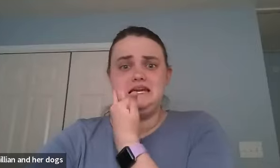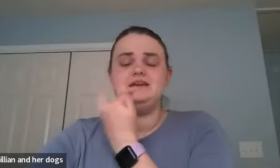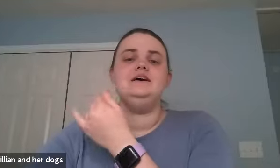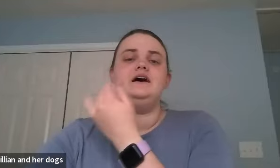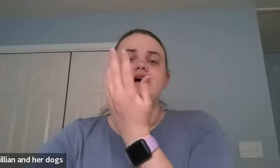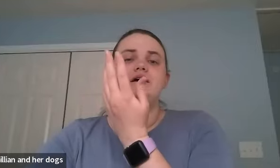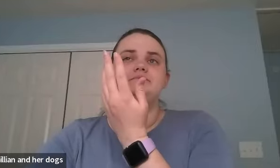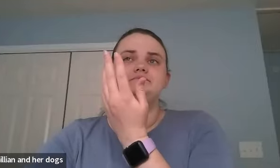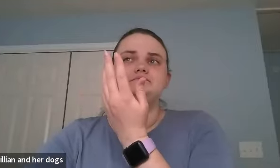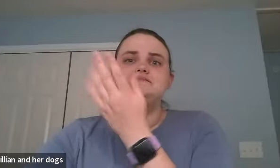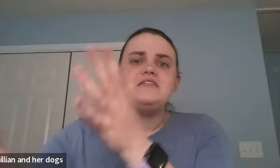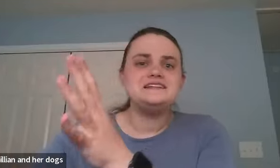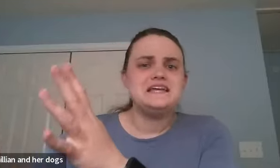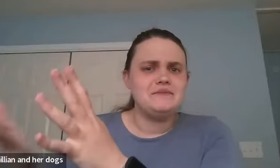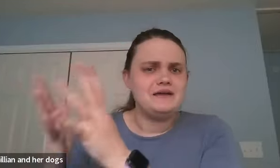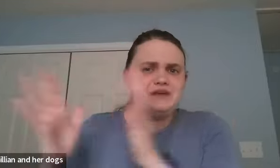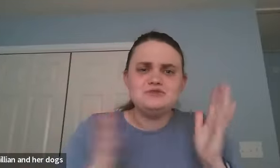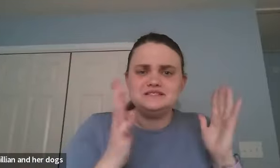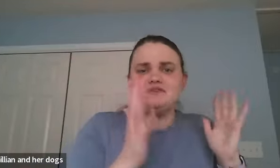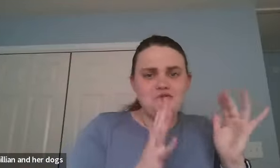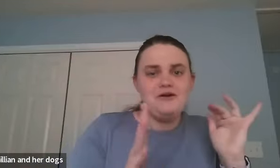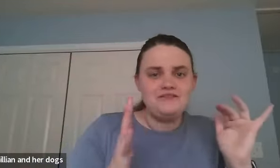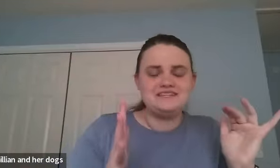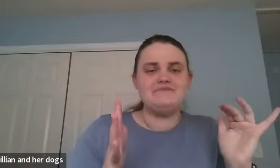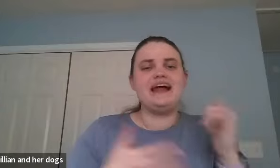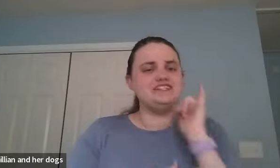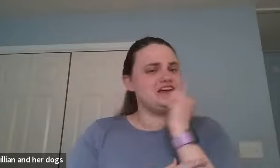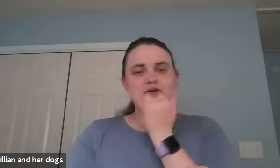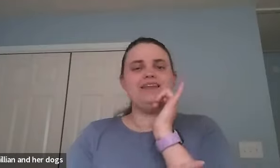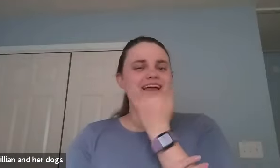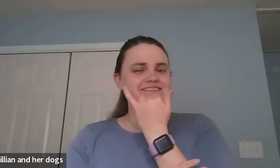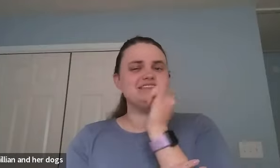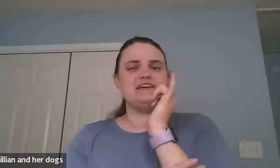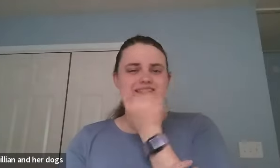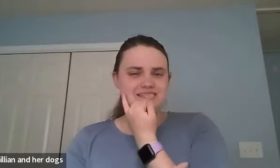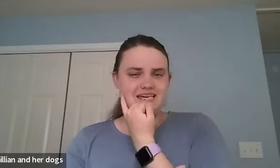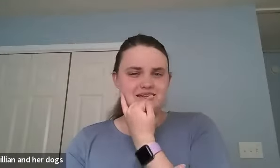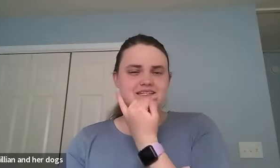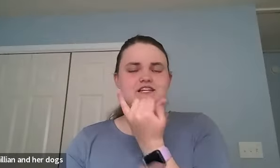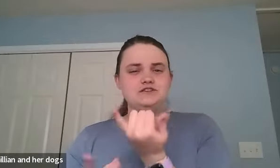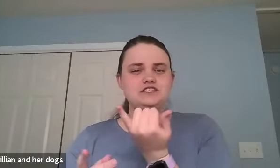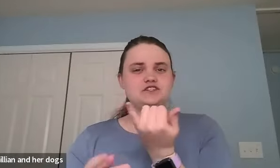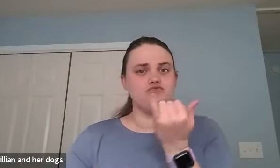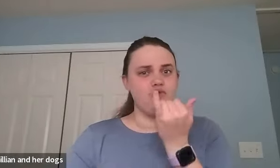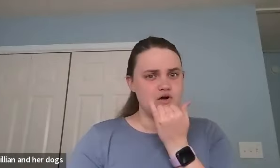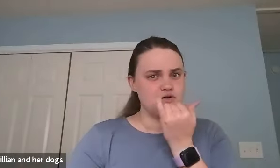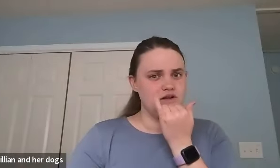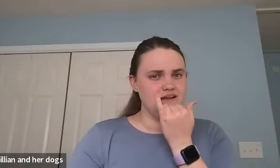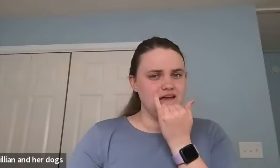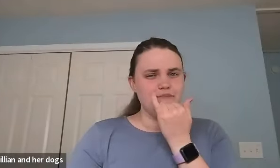mistake. Not that I say I'm doing something wrong all the time, but I don't know. I like the sign mistake because I used to do wrong, but I